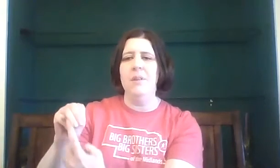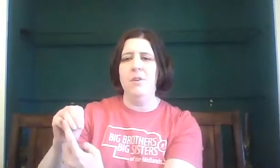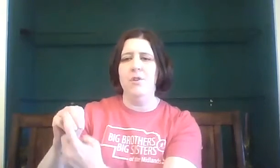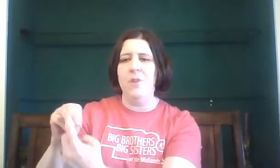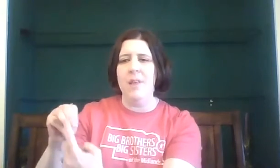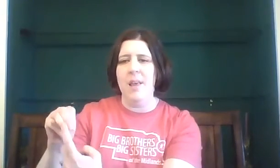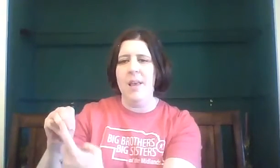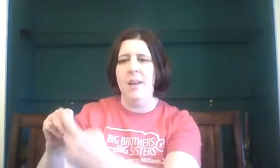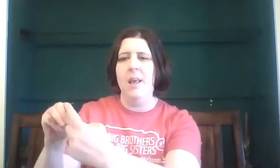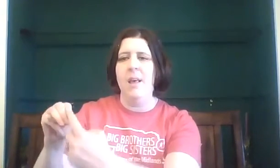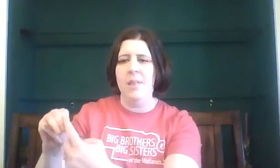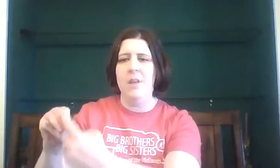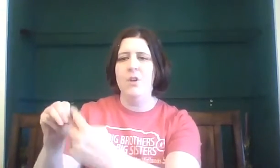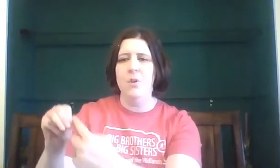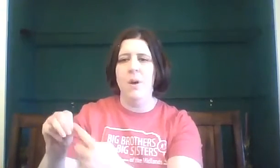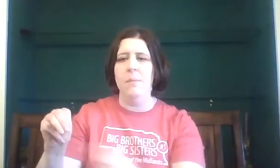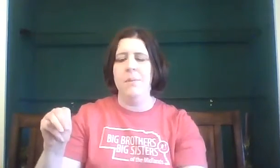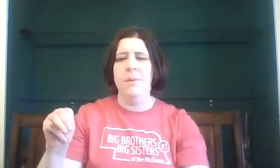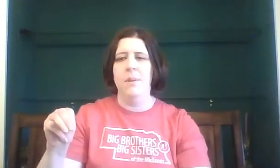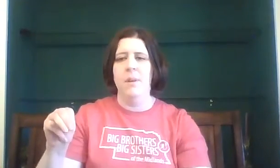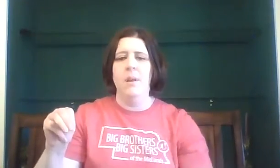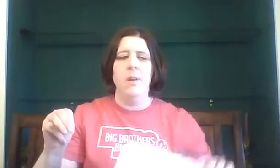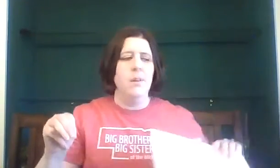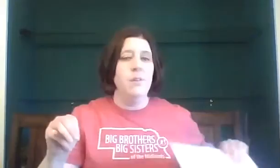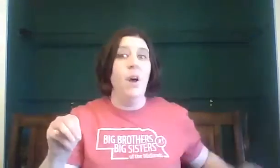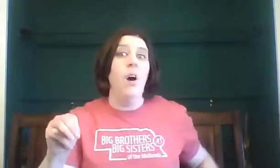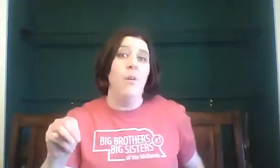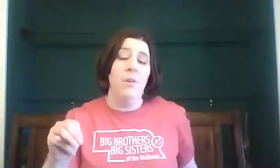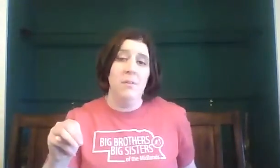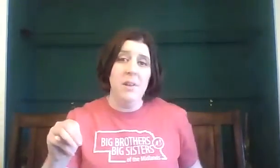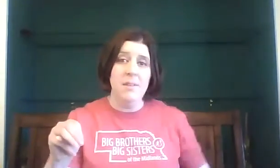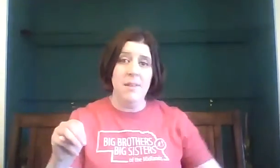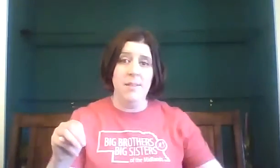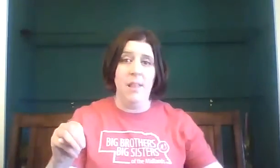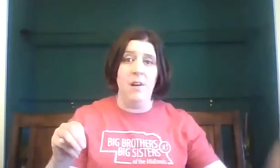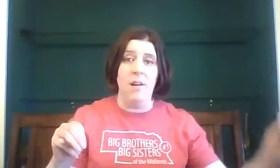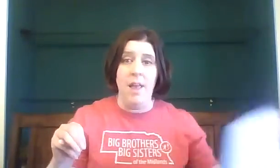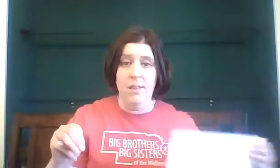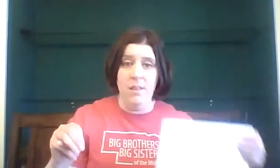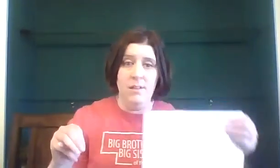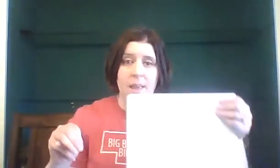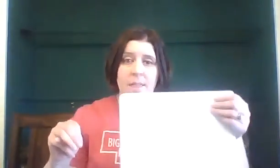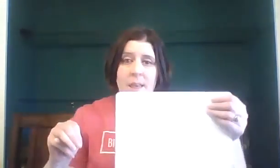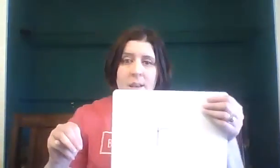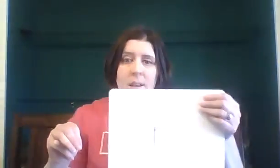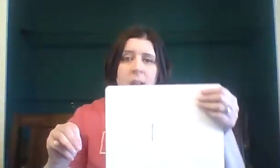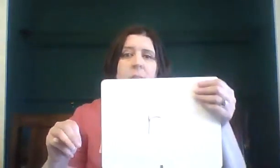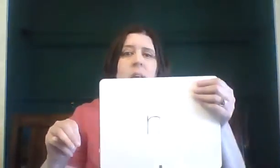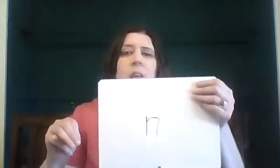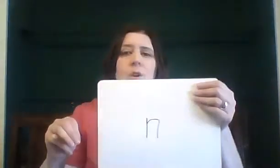your straight line and then 2 humps. So what do you think the letter N looks like then? You